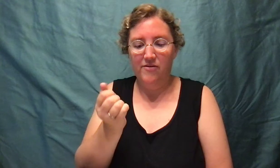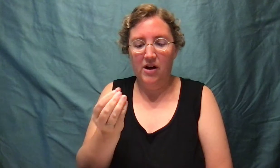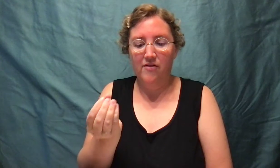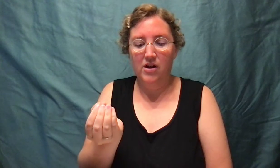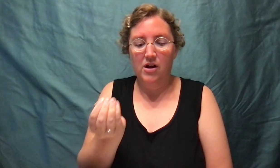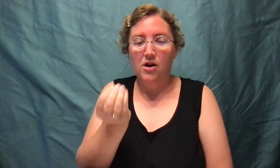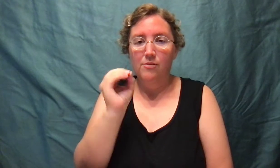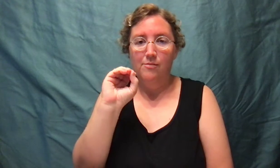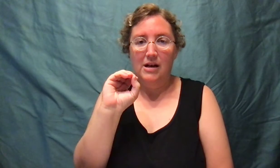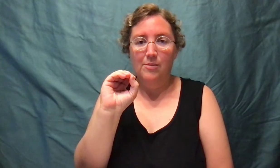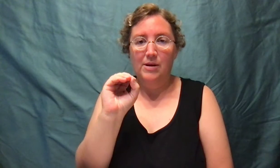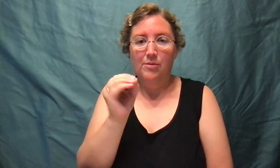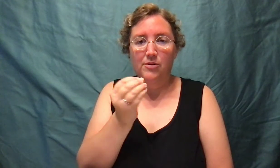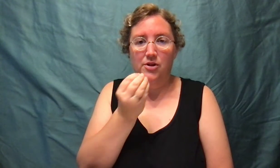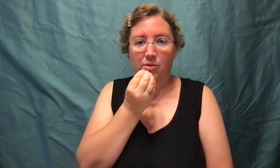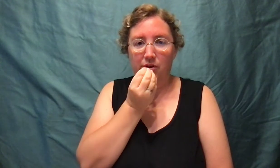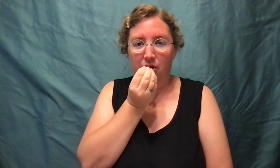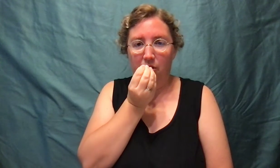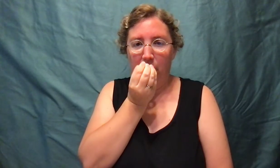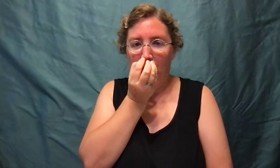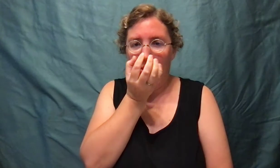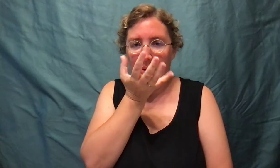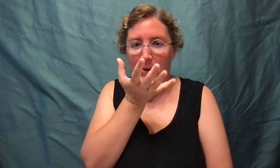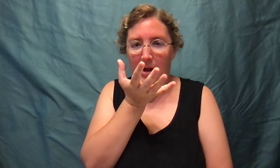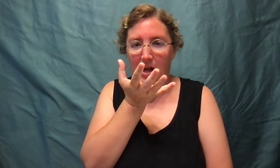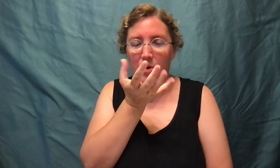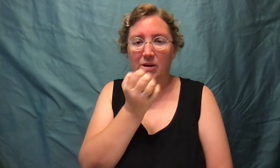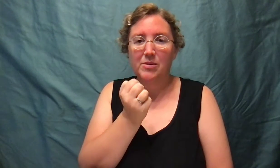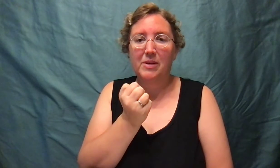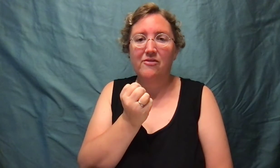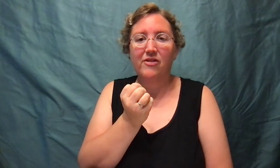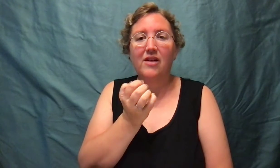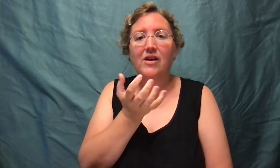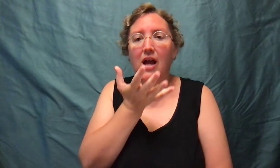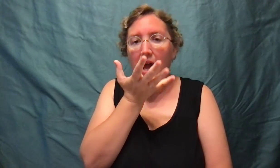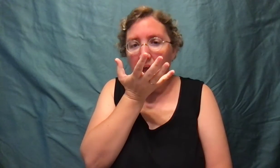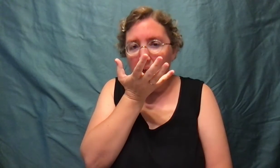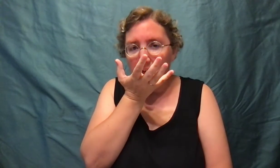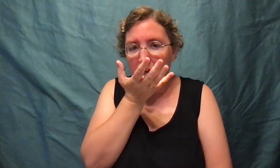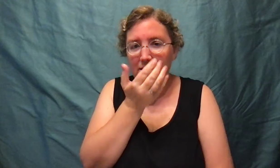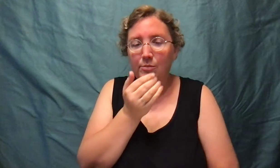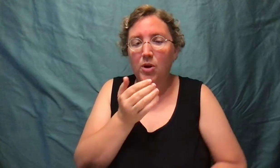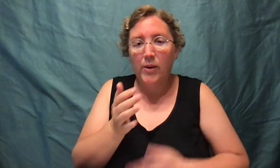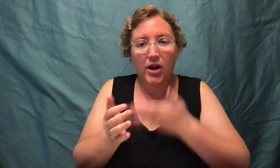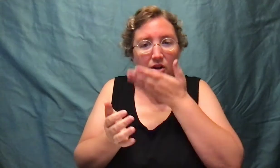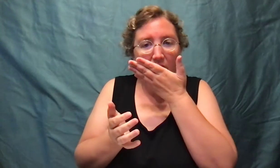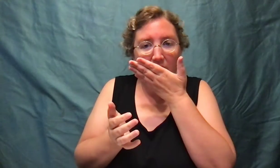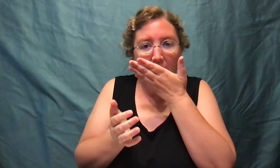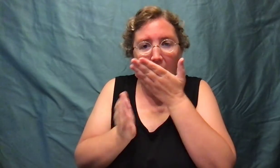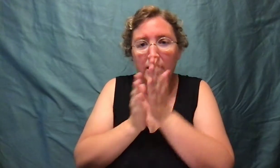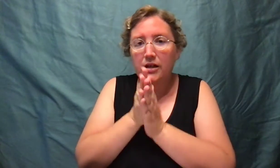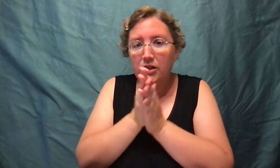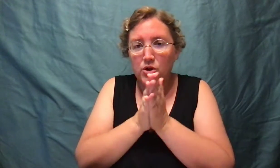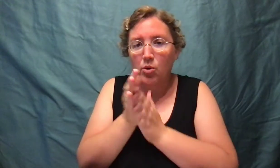5. Many people start with their O and open up to bent 5. It's like blowing on your hands to warm them